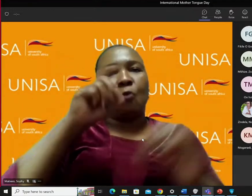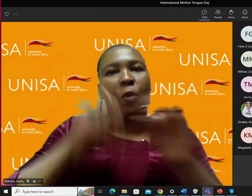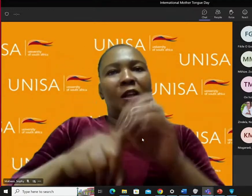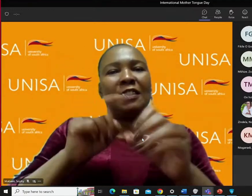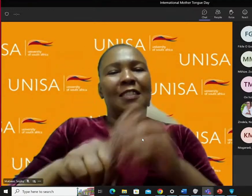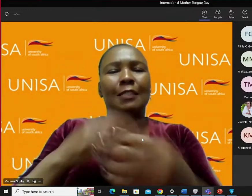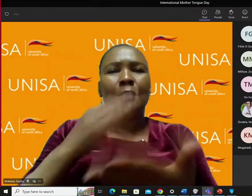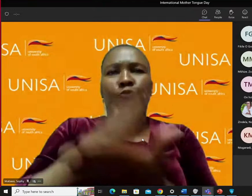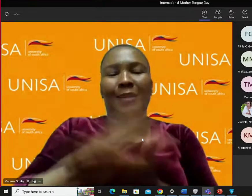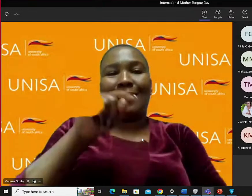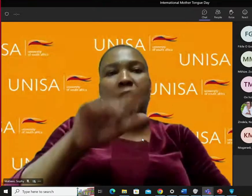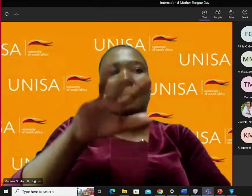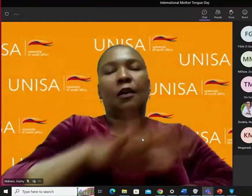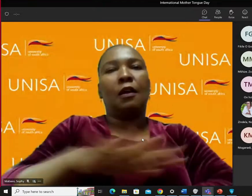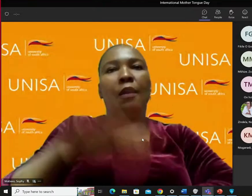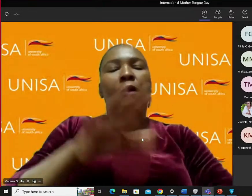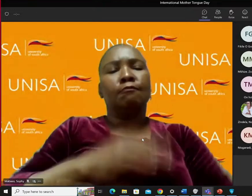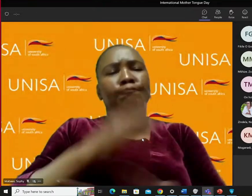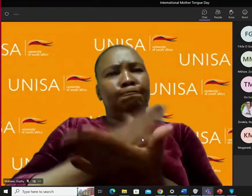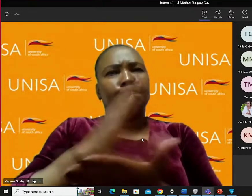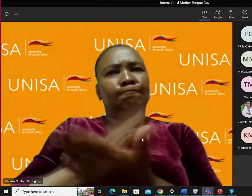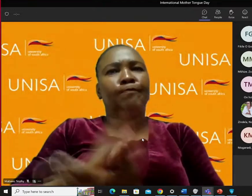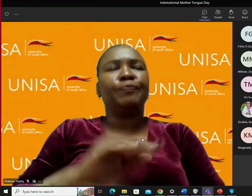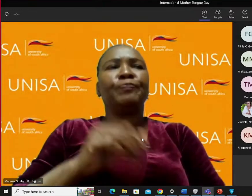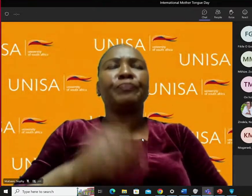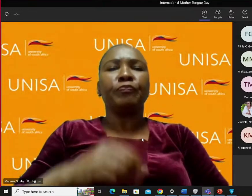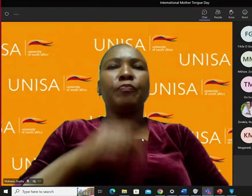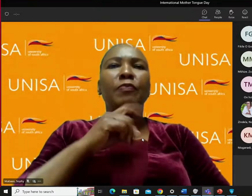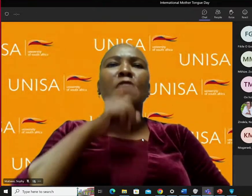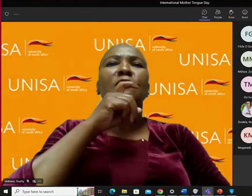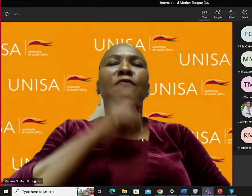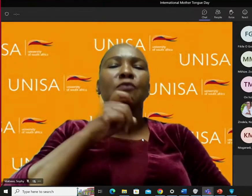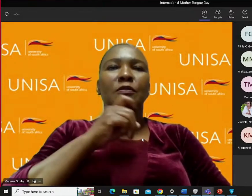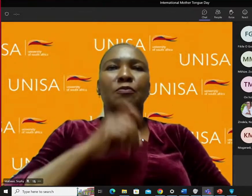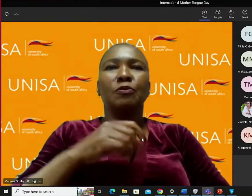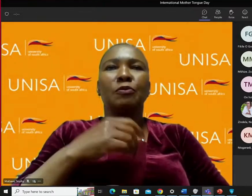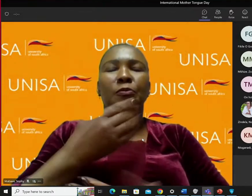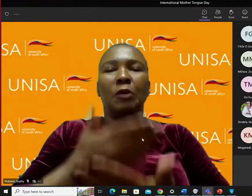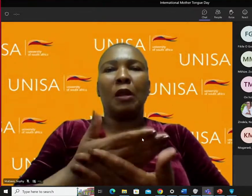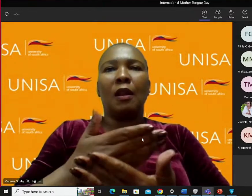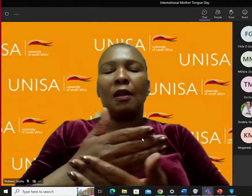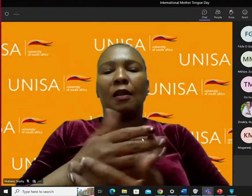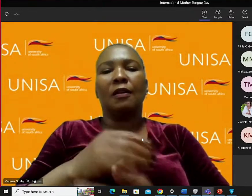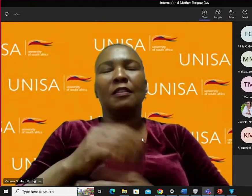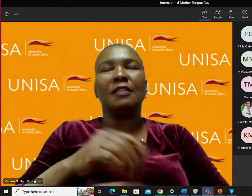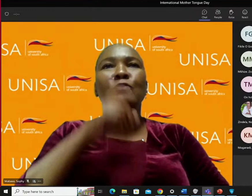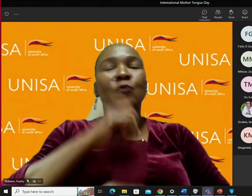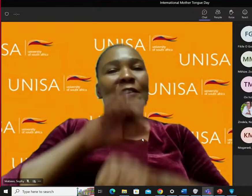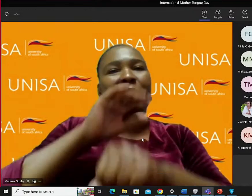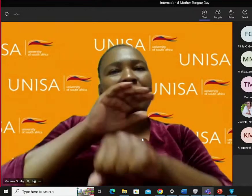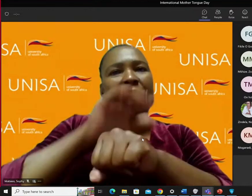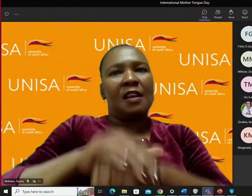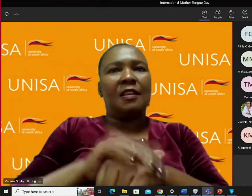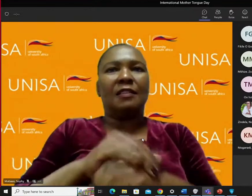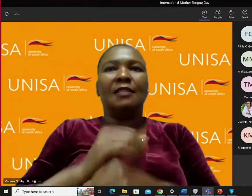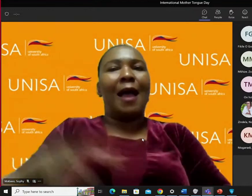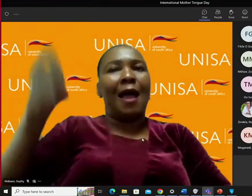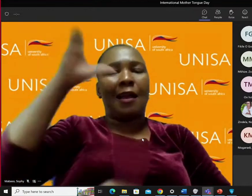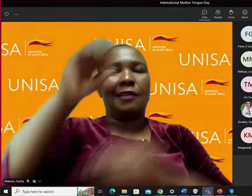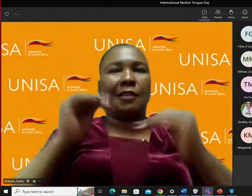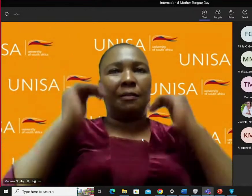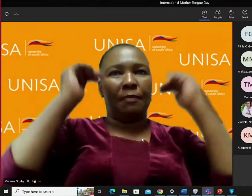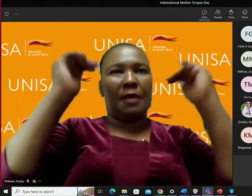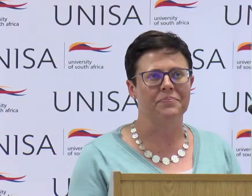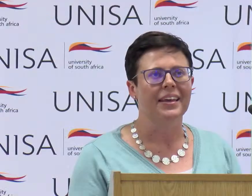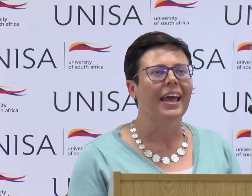that platform to ensure that it is as usable and as user-friendly and academically correct as